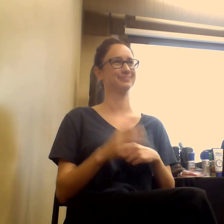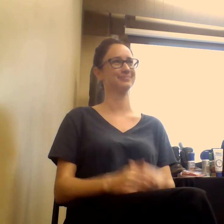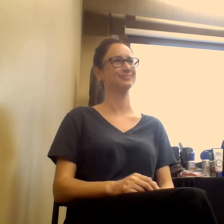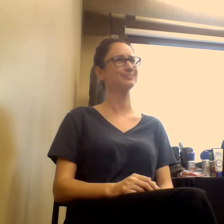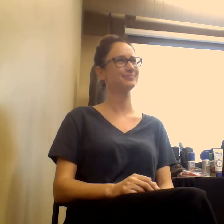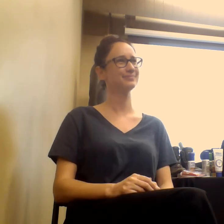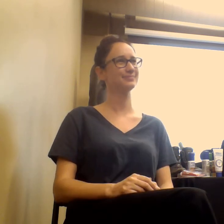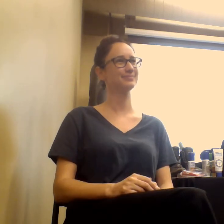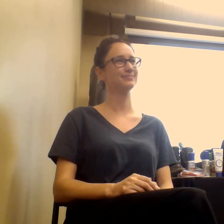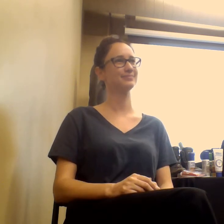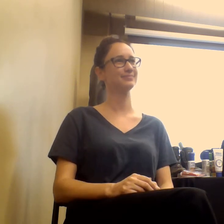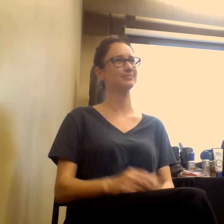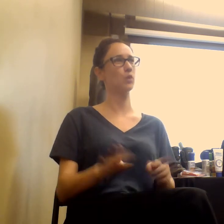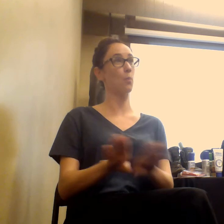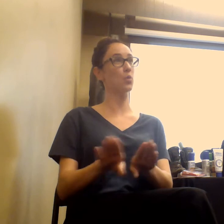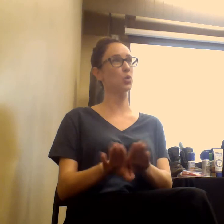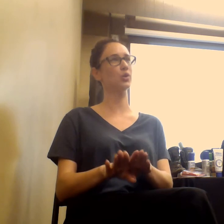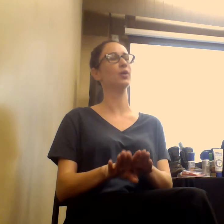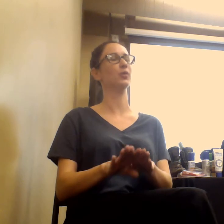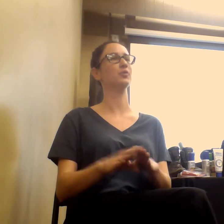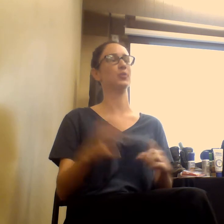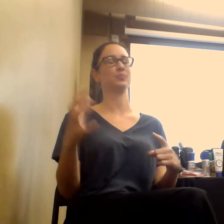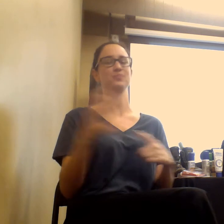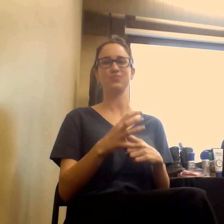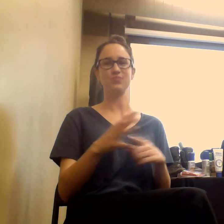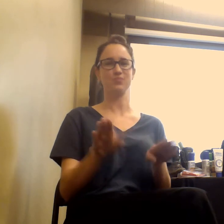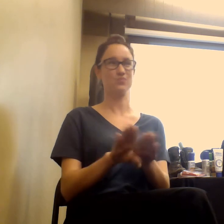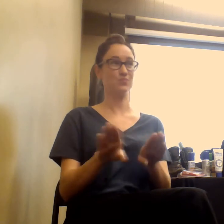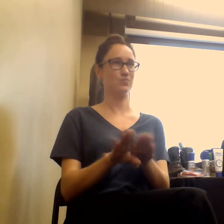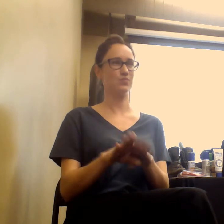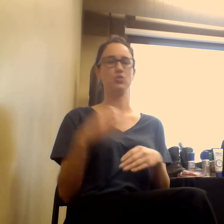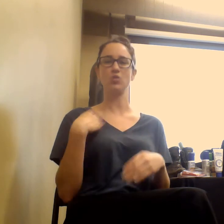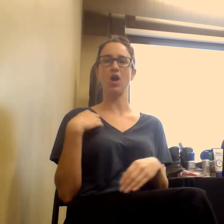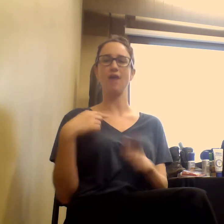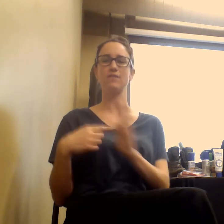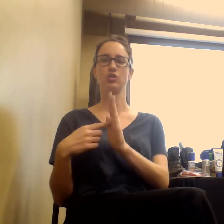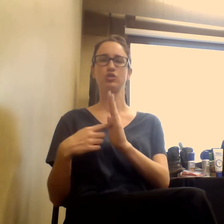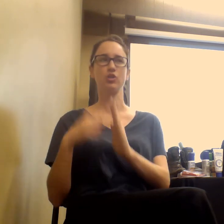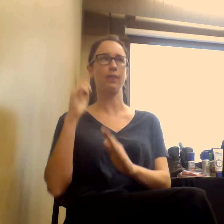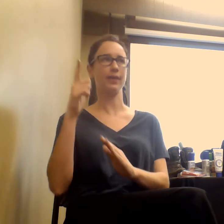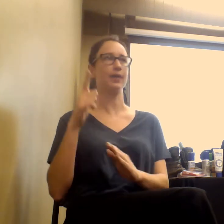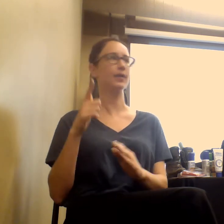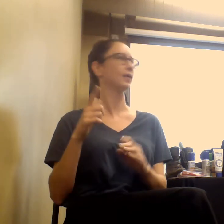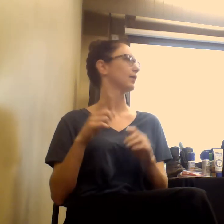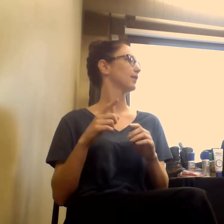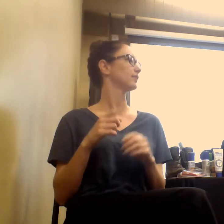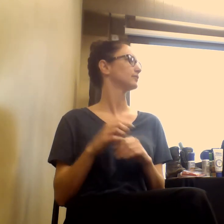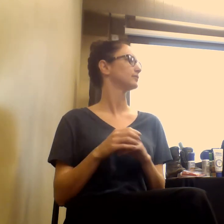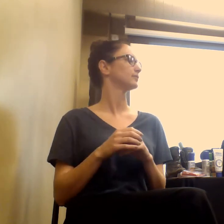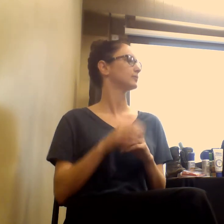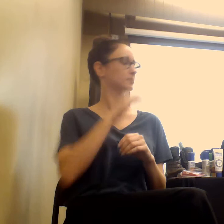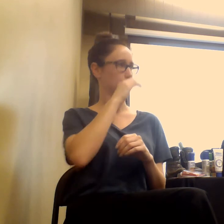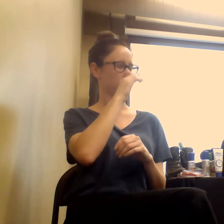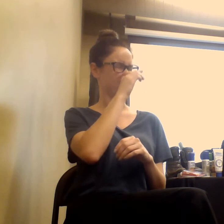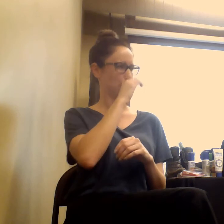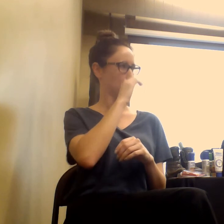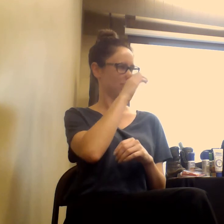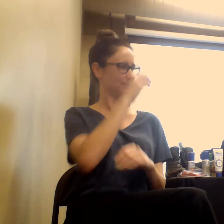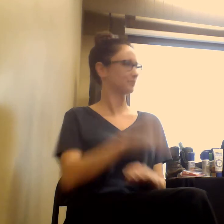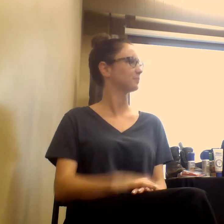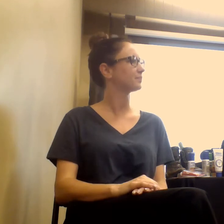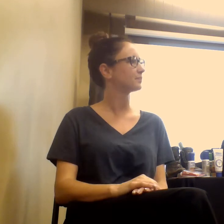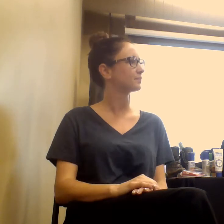Anyways, so this will break in over time. The other thing to look at is the aggressiveness of the boot. How